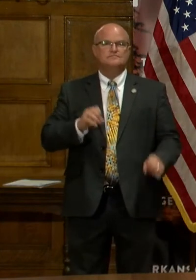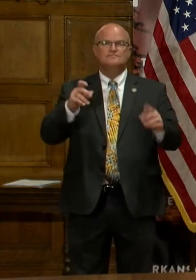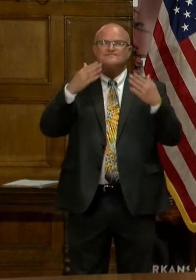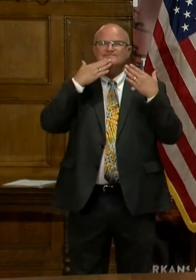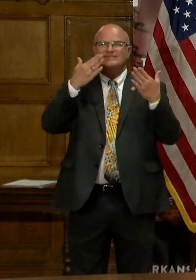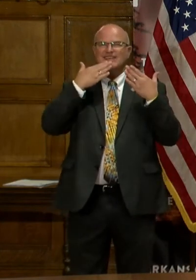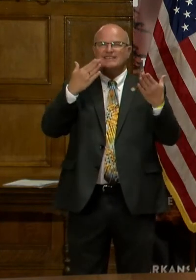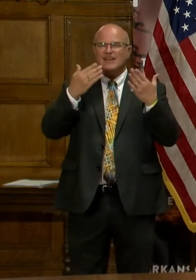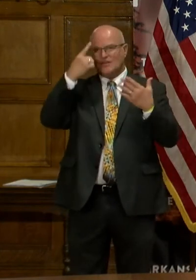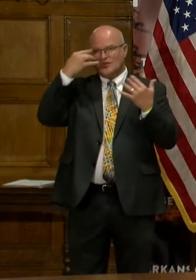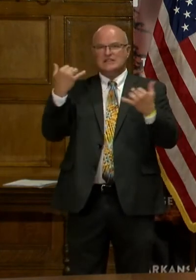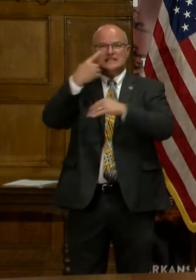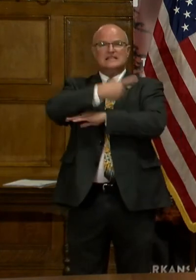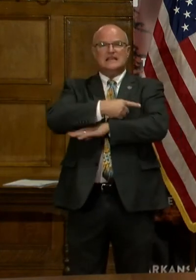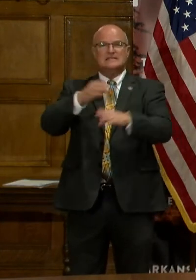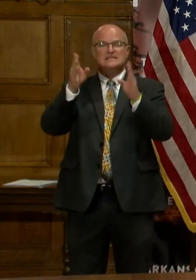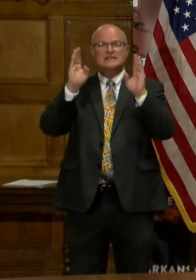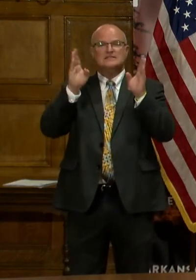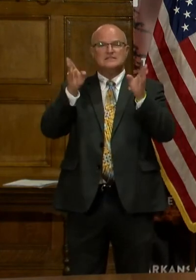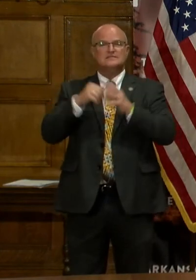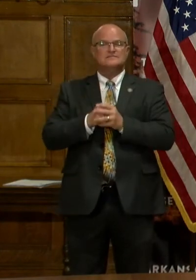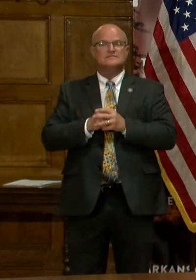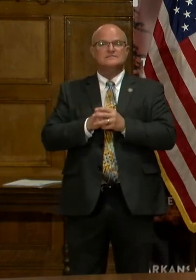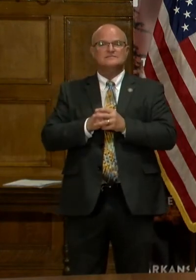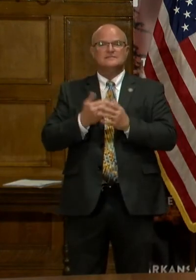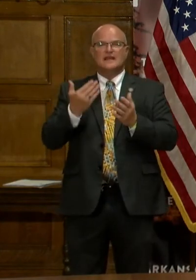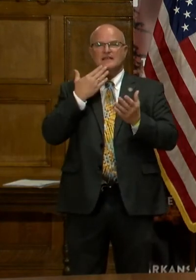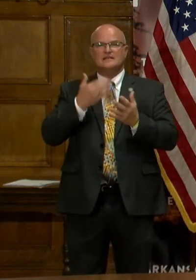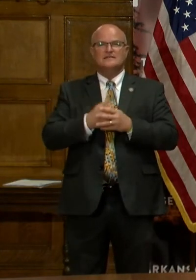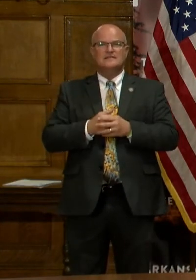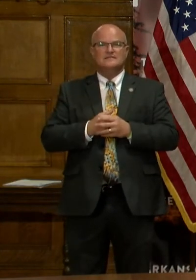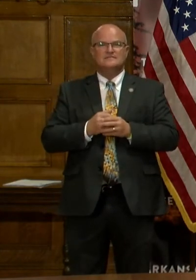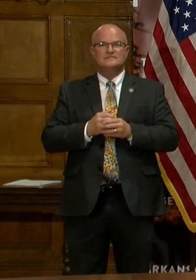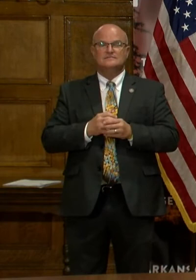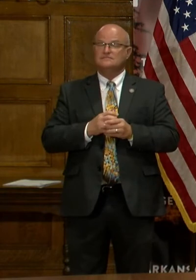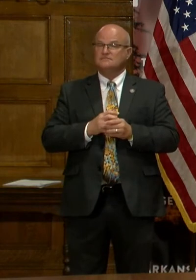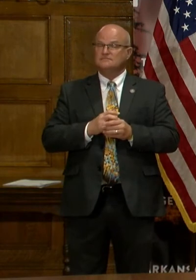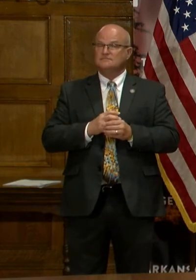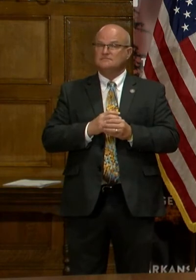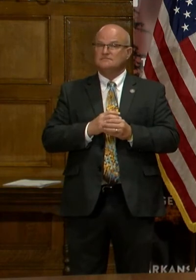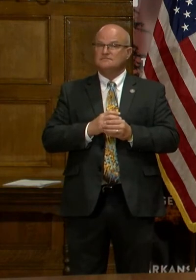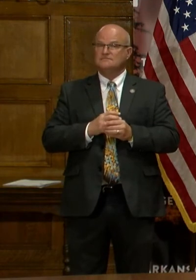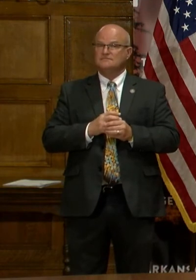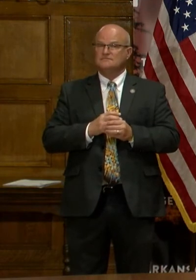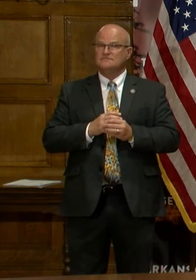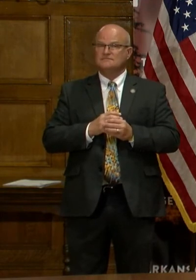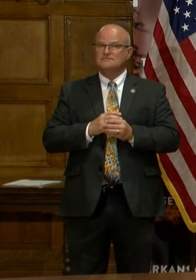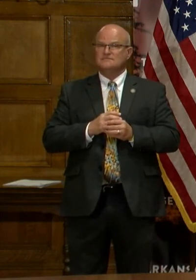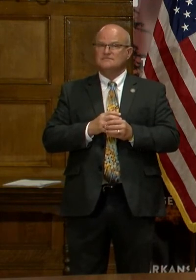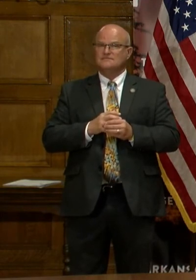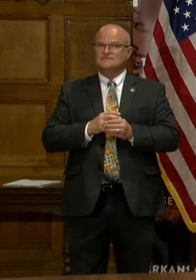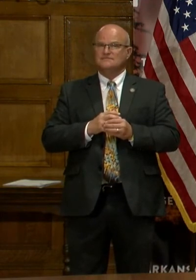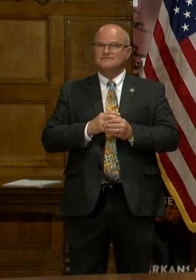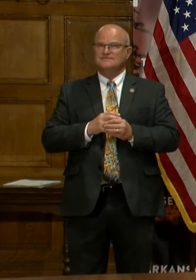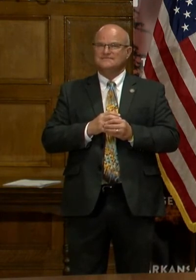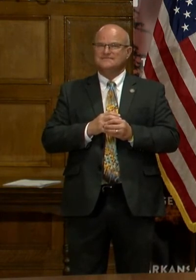right, thank you all for today's attention. Again, thank you all. I'm sorry. Again, this is Josh with